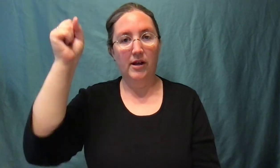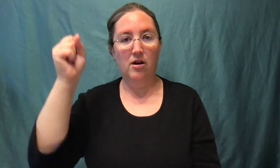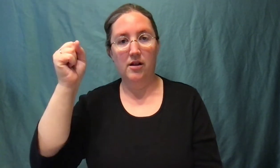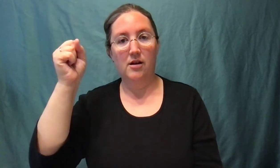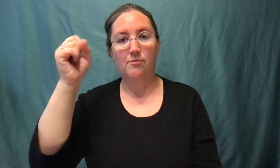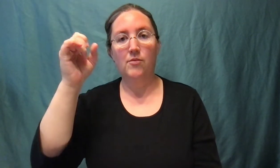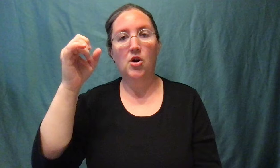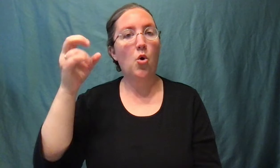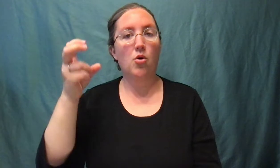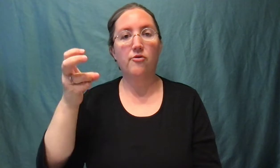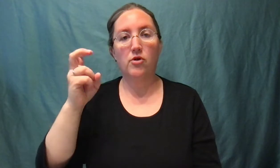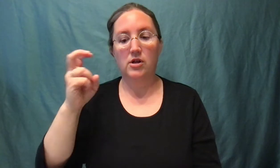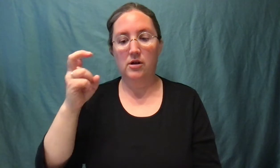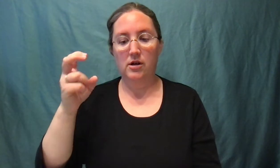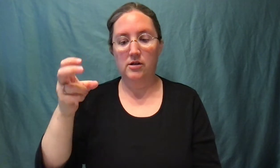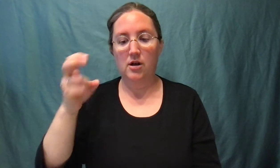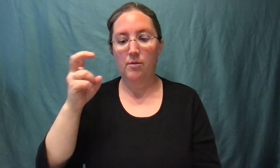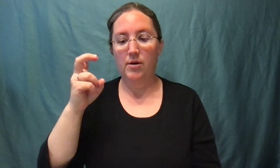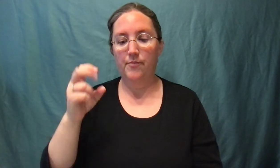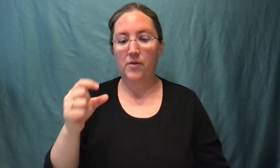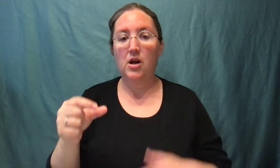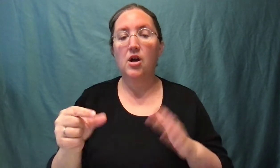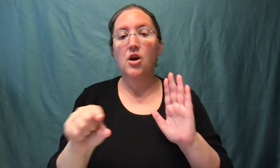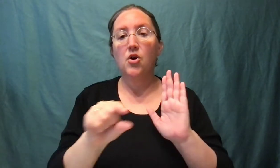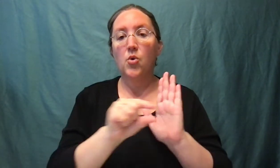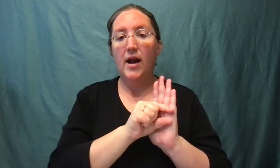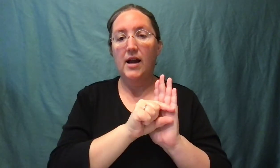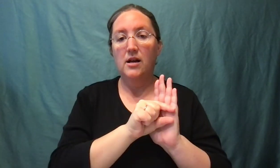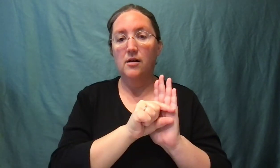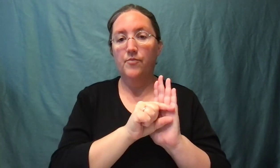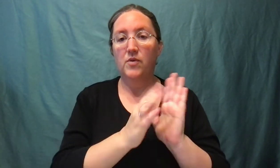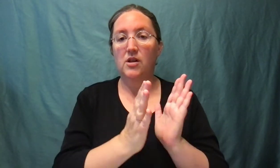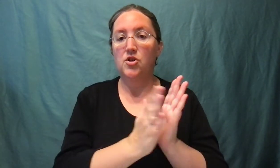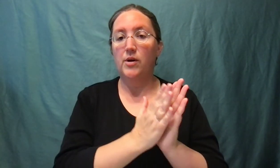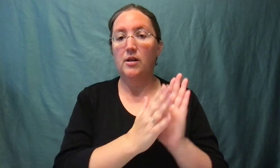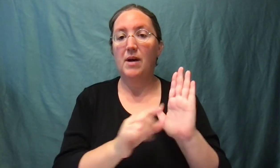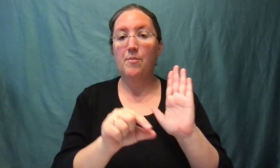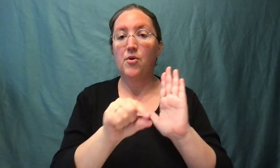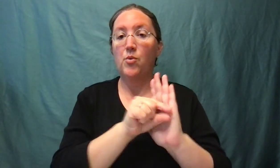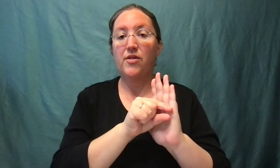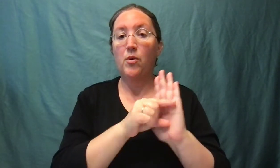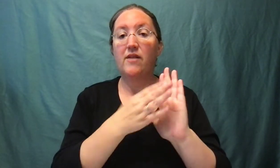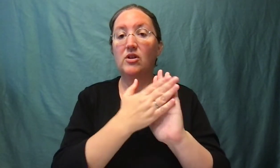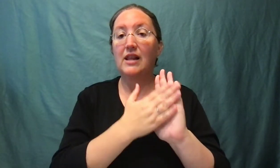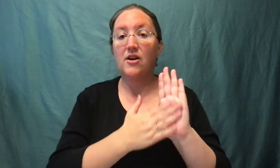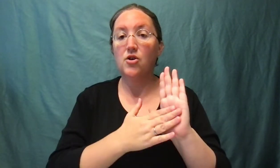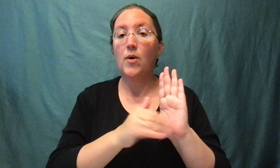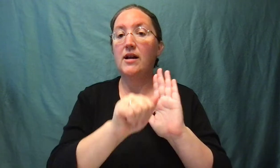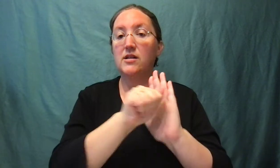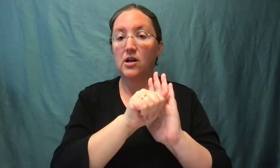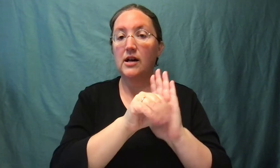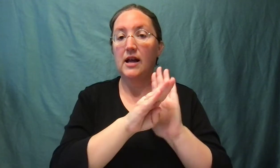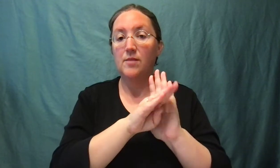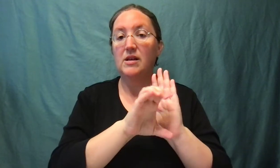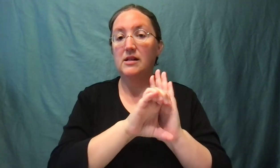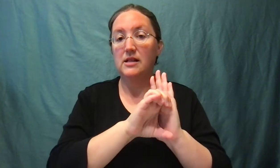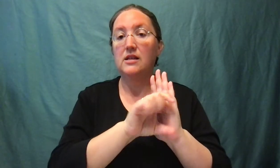on the cord for a stop. Grade, showing the paper with whatever letter grade is on it, A, B, C, so